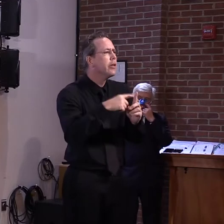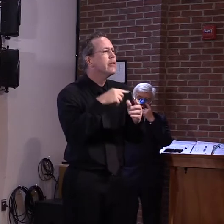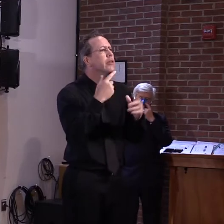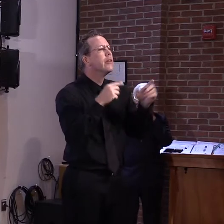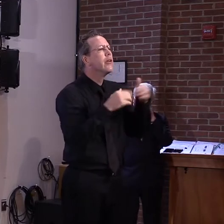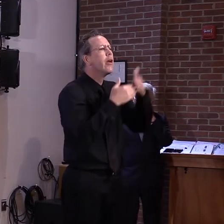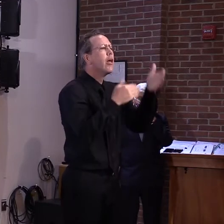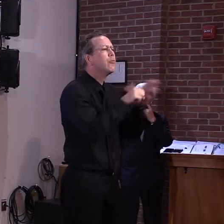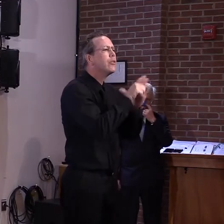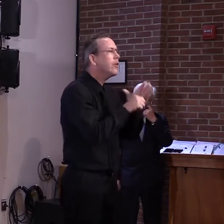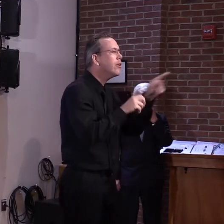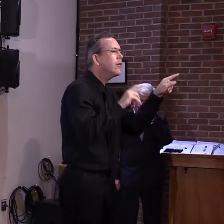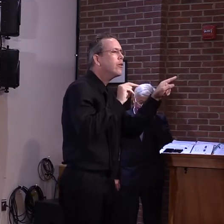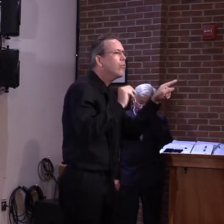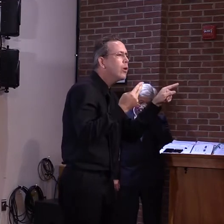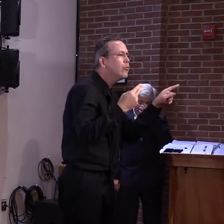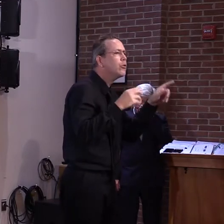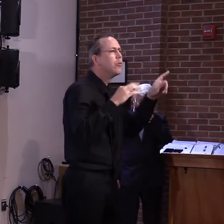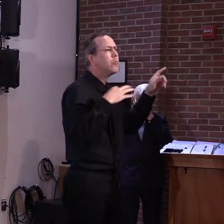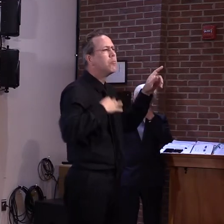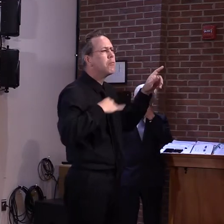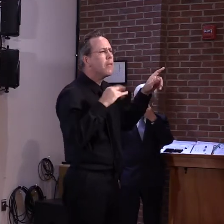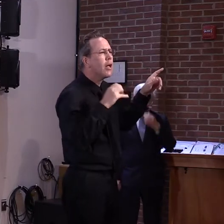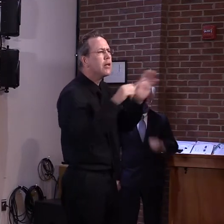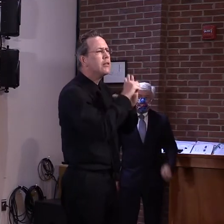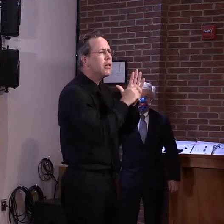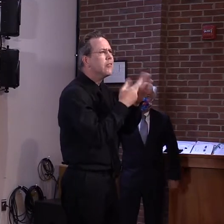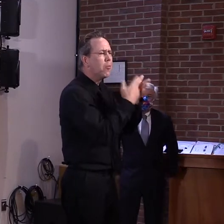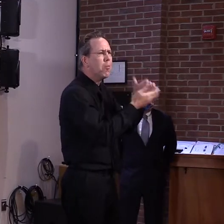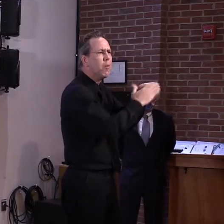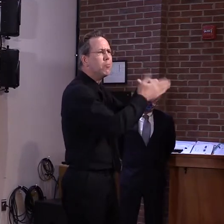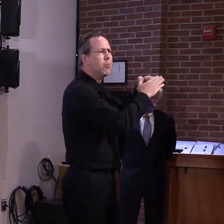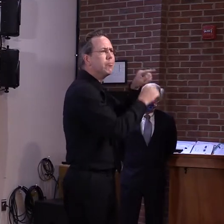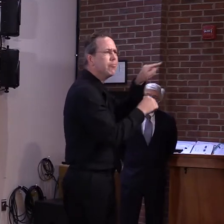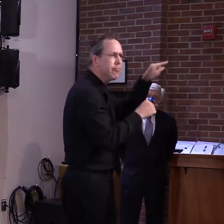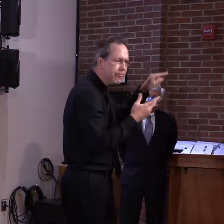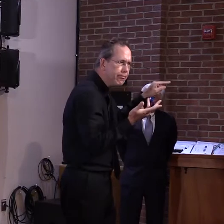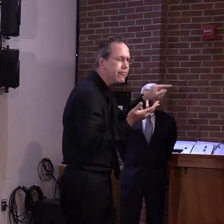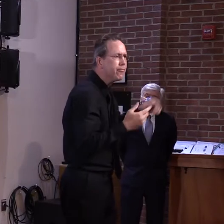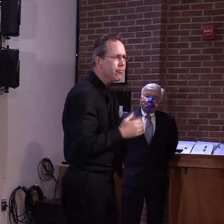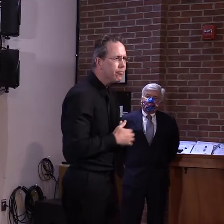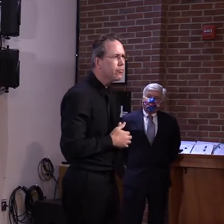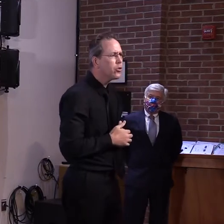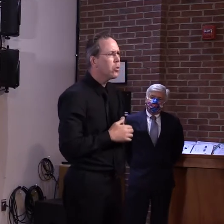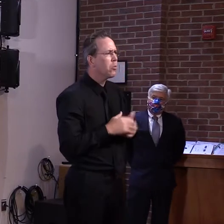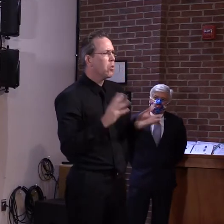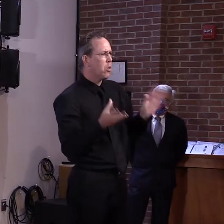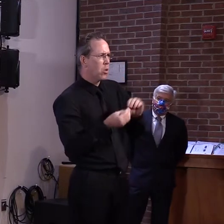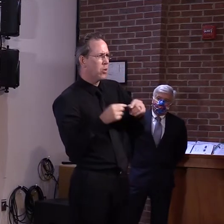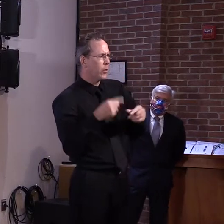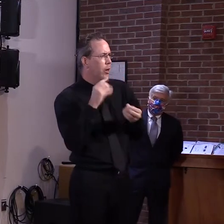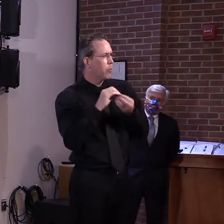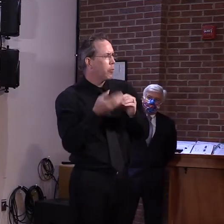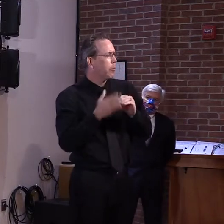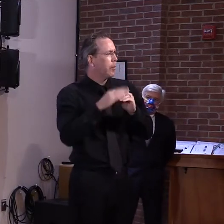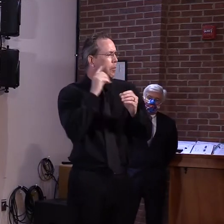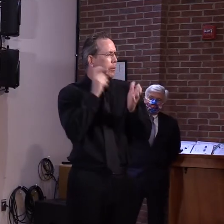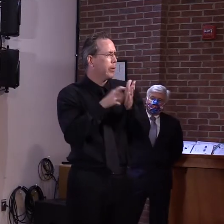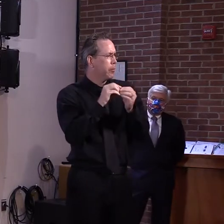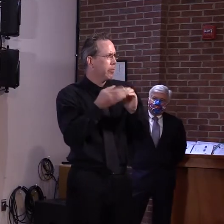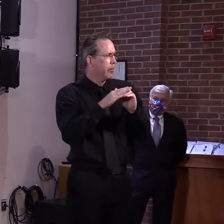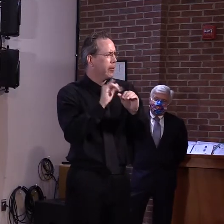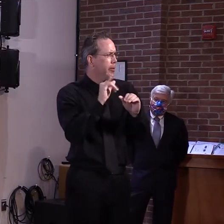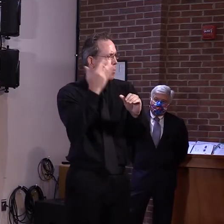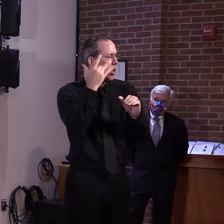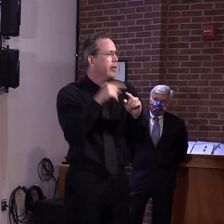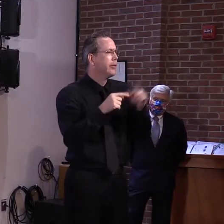region, an increase in testing this week of about 9%. So that partly explains why we see that increase across